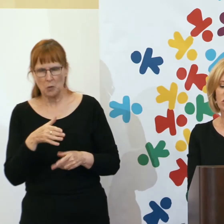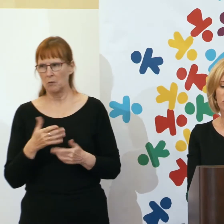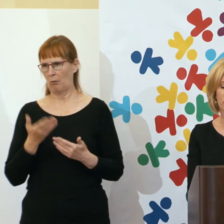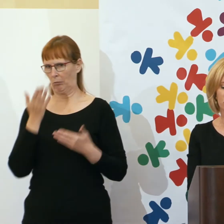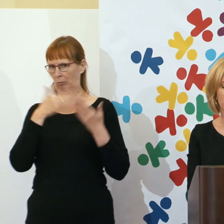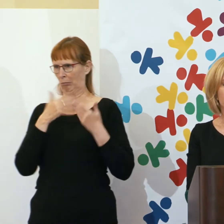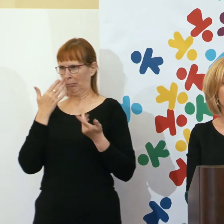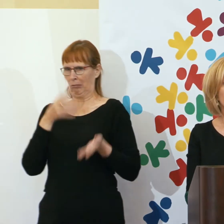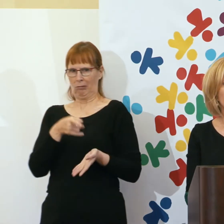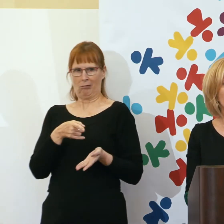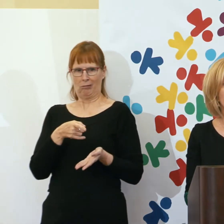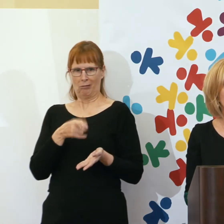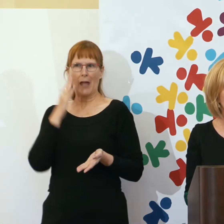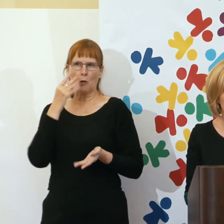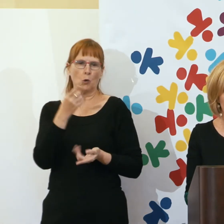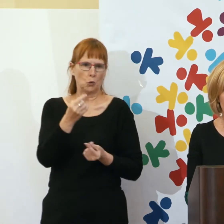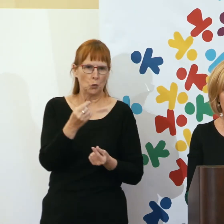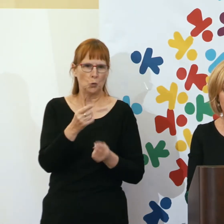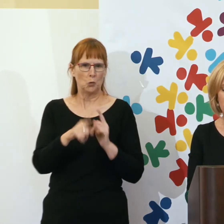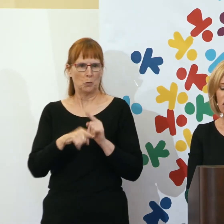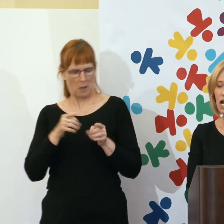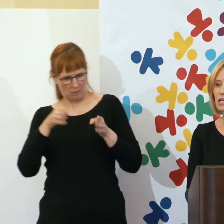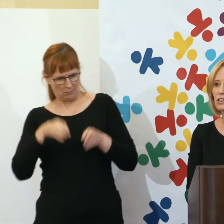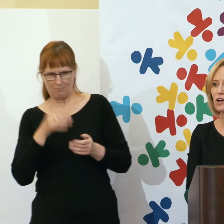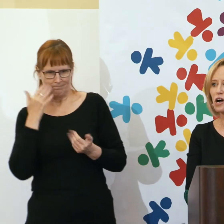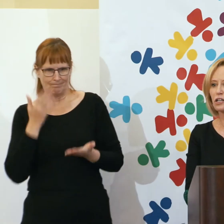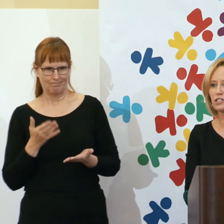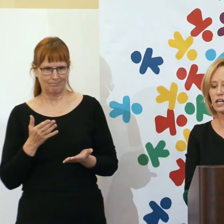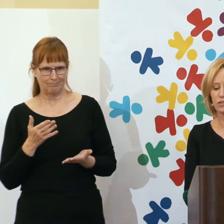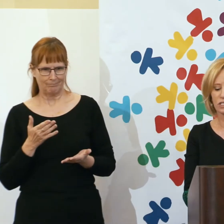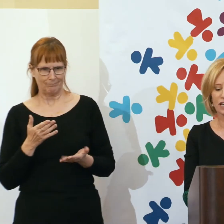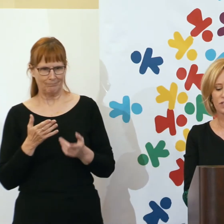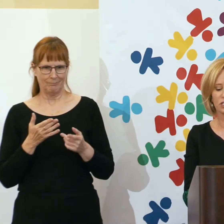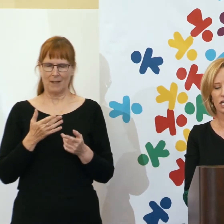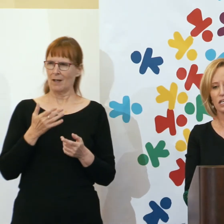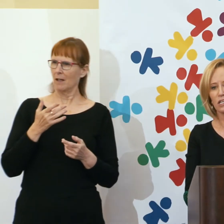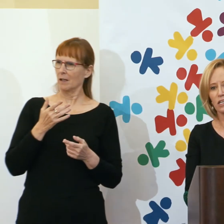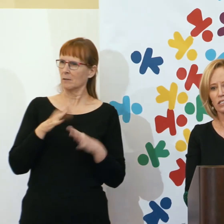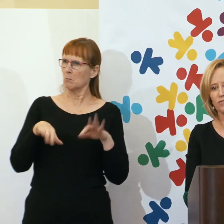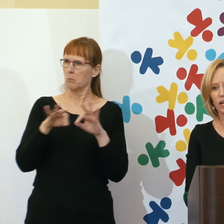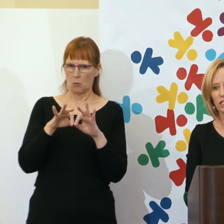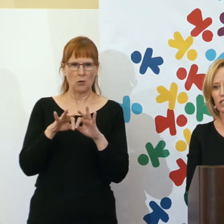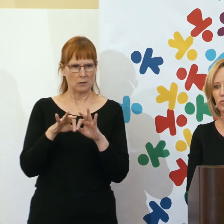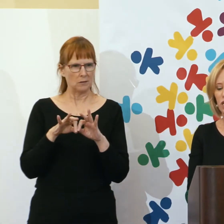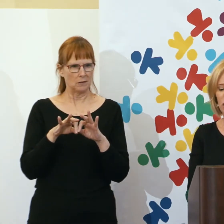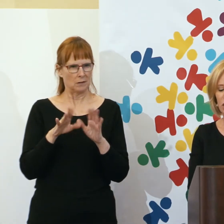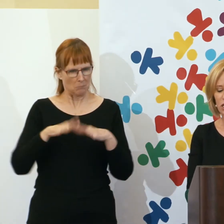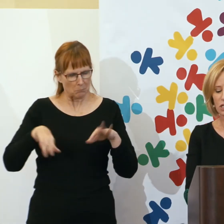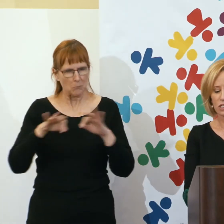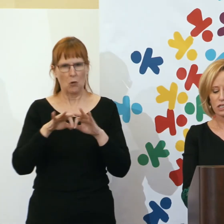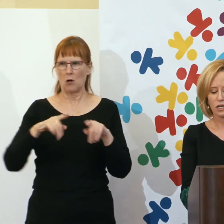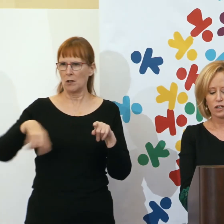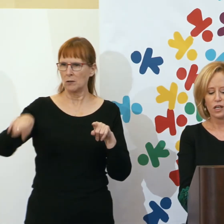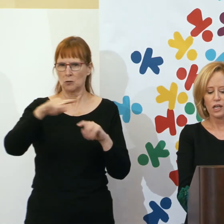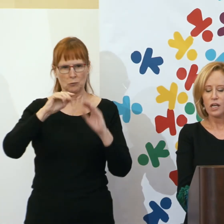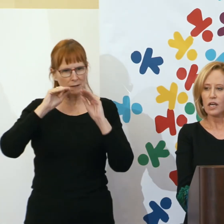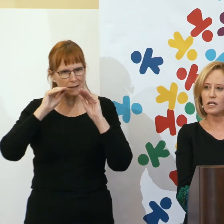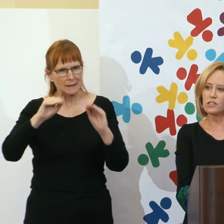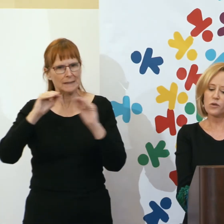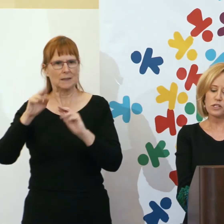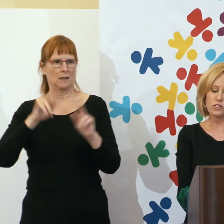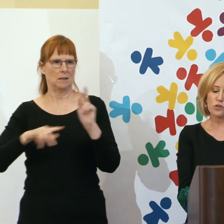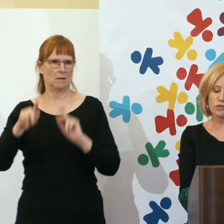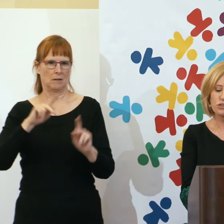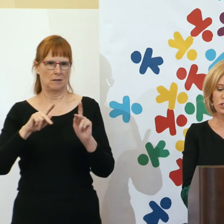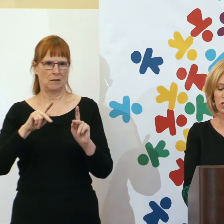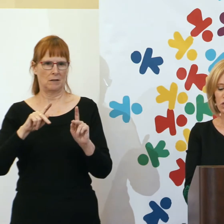just how serious social isolation is and acknowledge how devastating its effects can be.